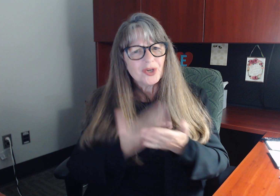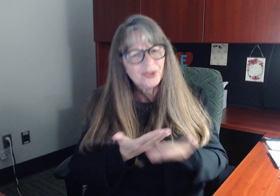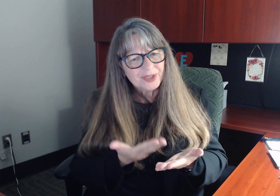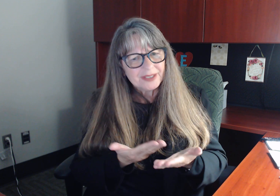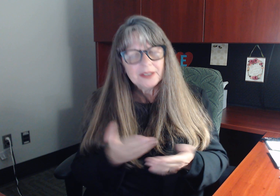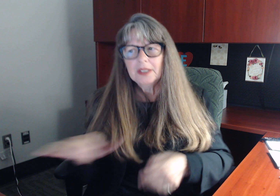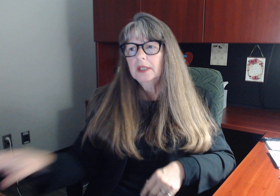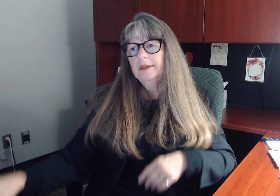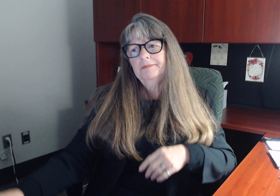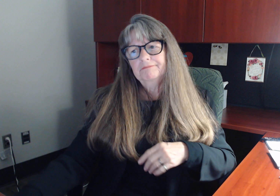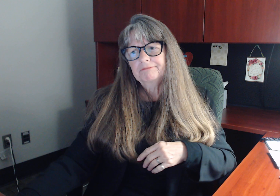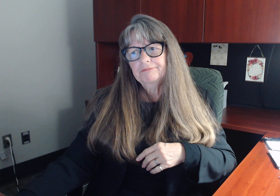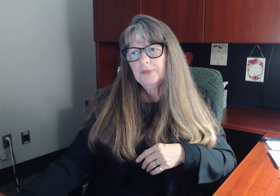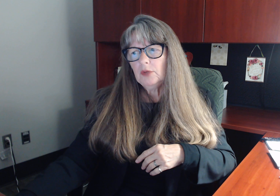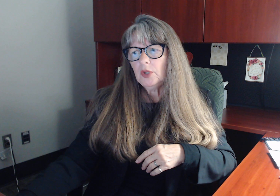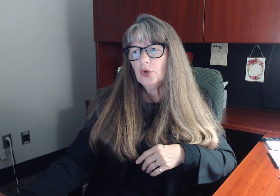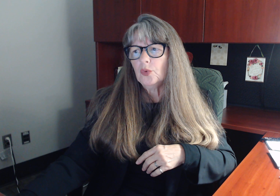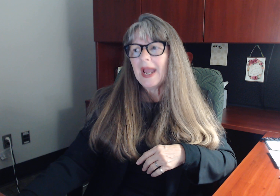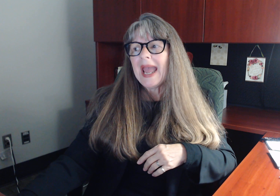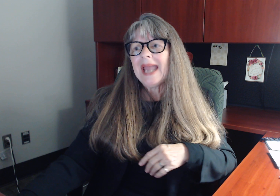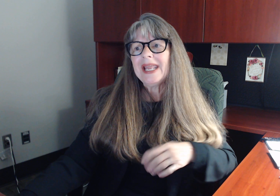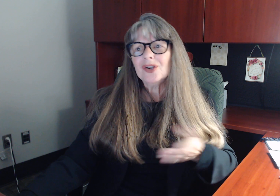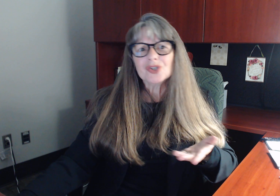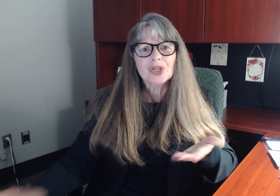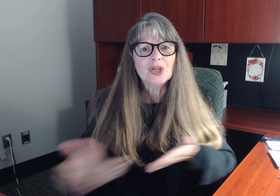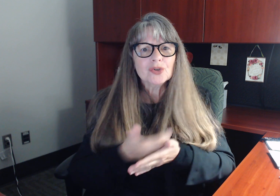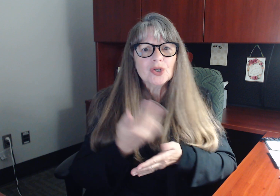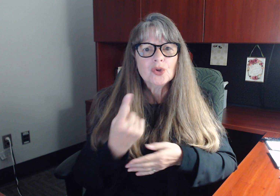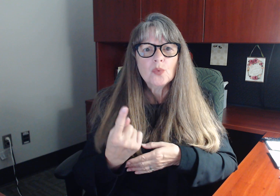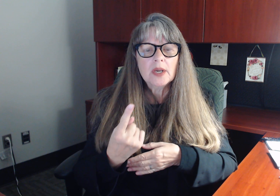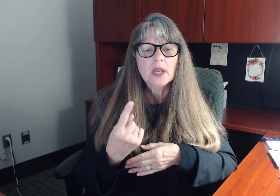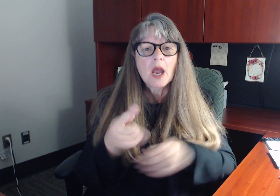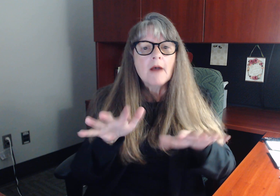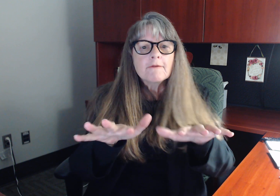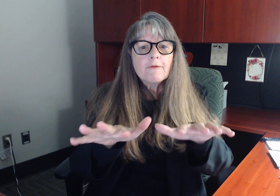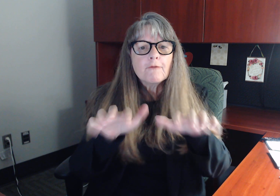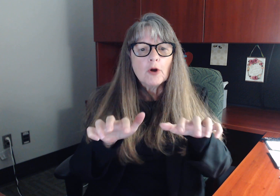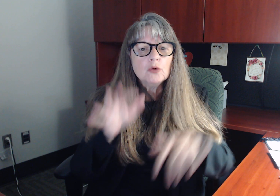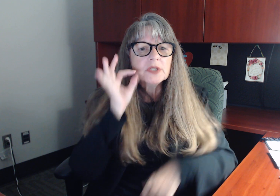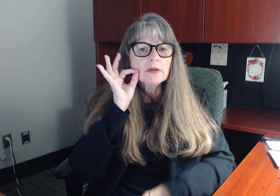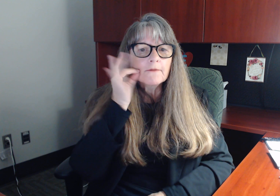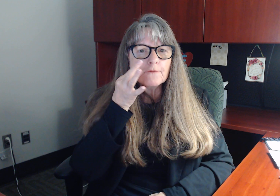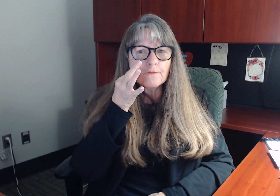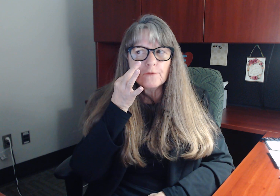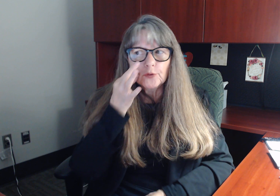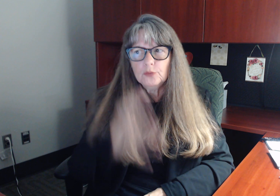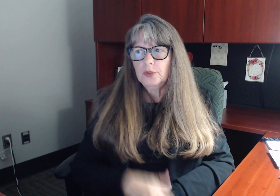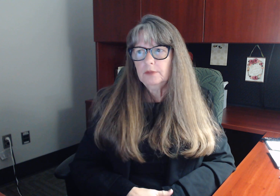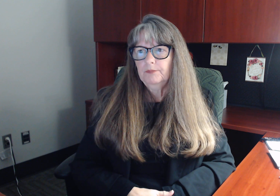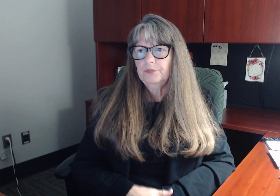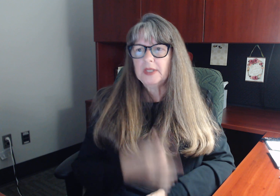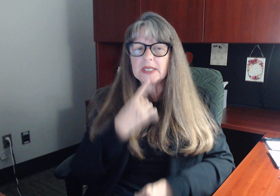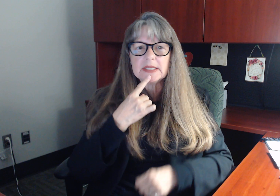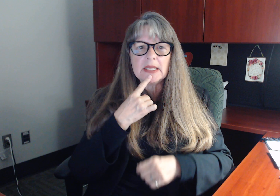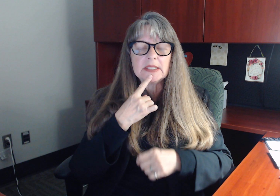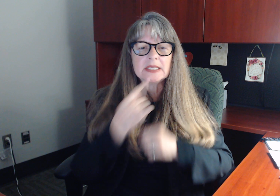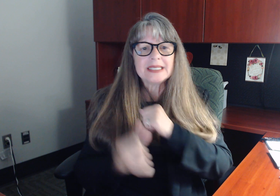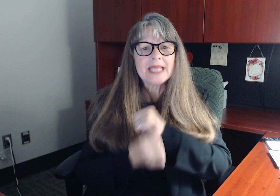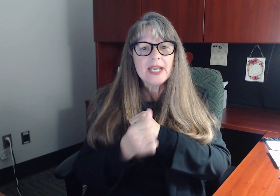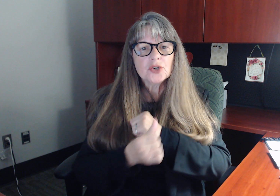good. Who knew? And here's a new one. Frozen fruit. It says it's dangerous